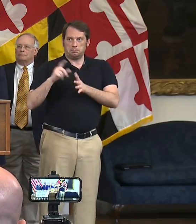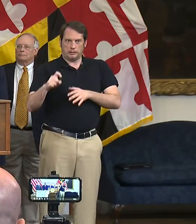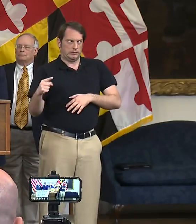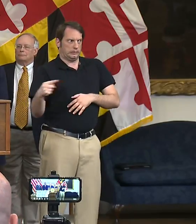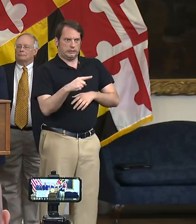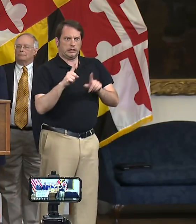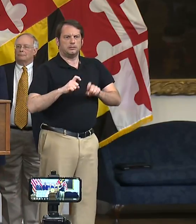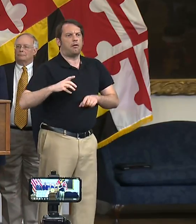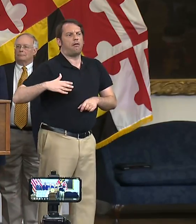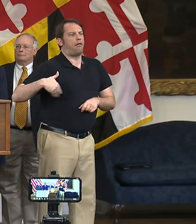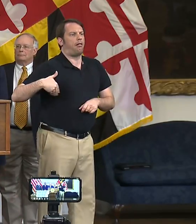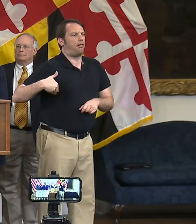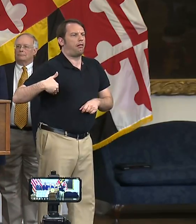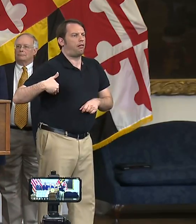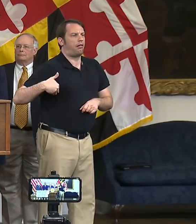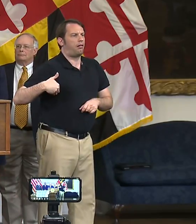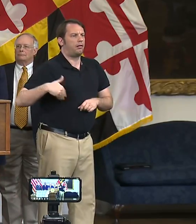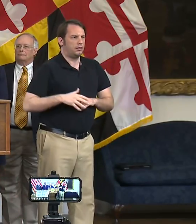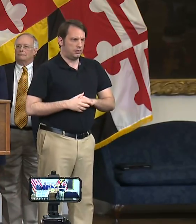been tested.